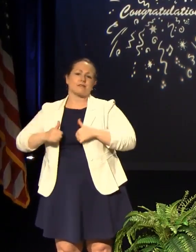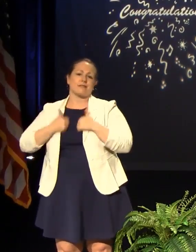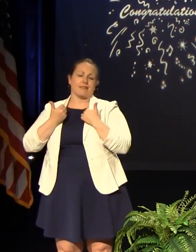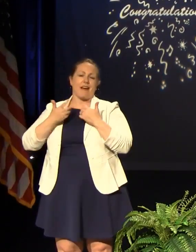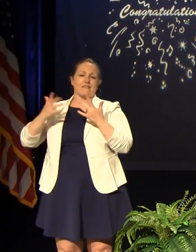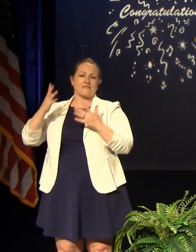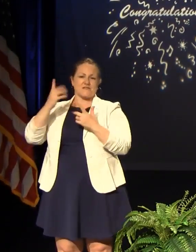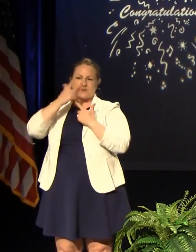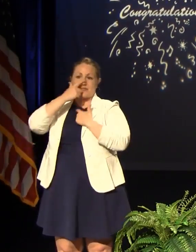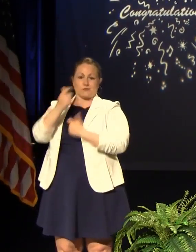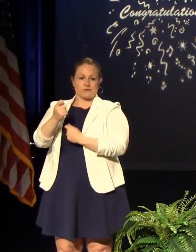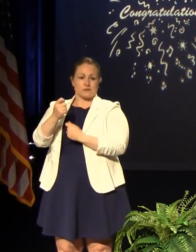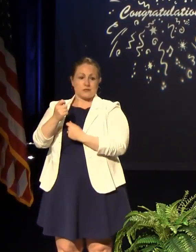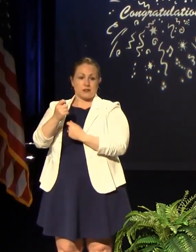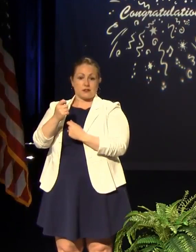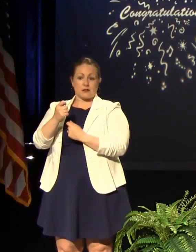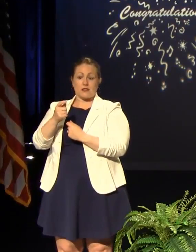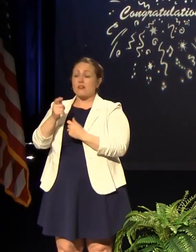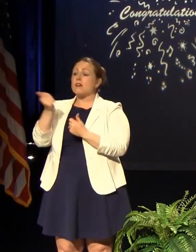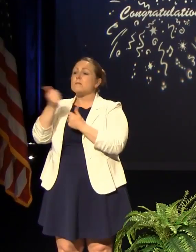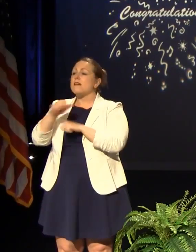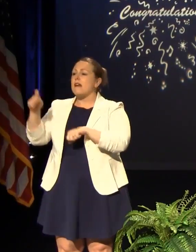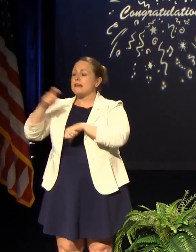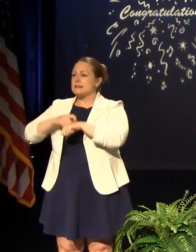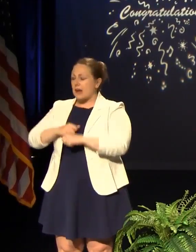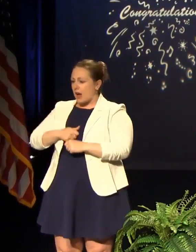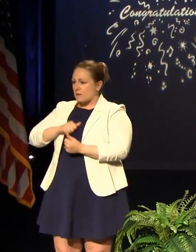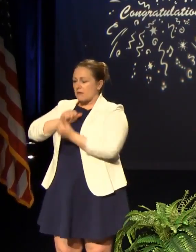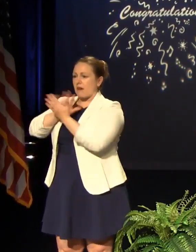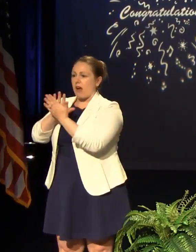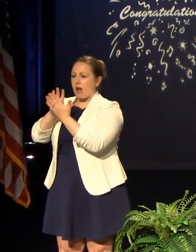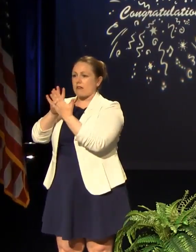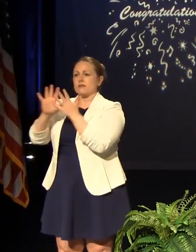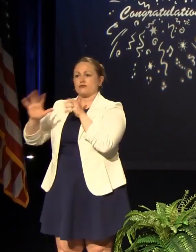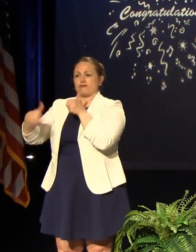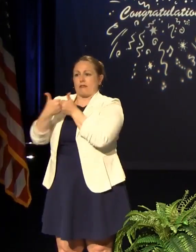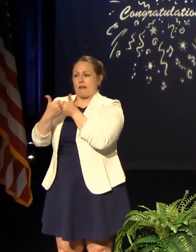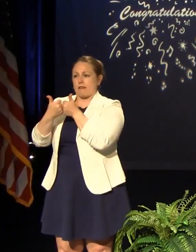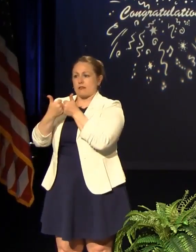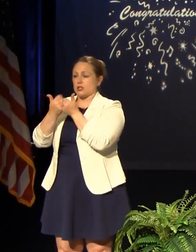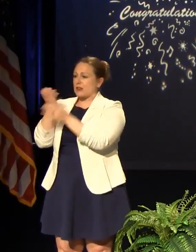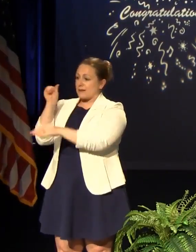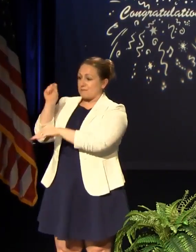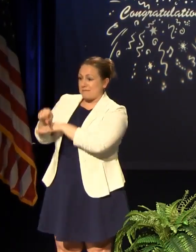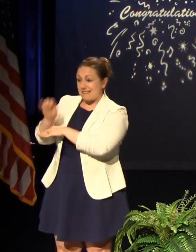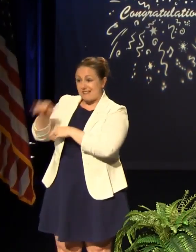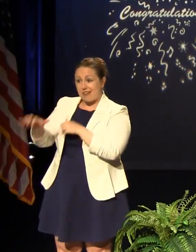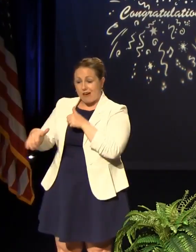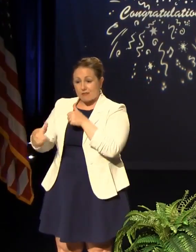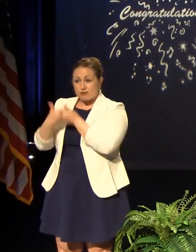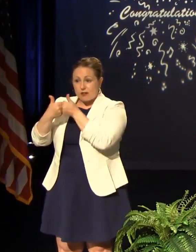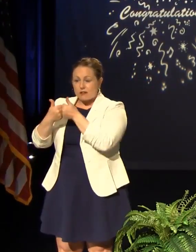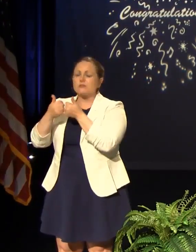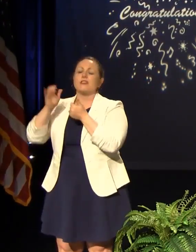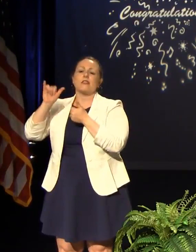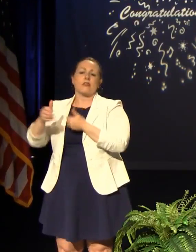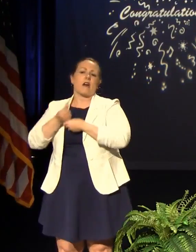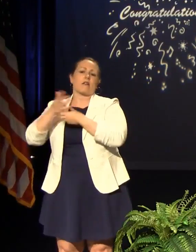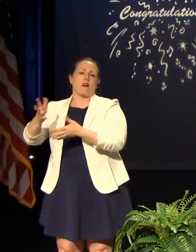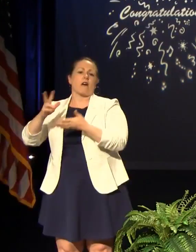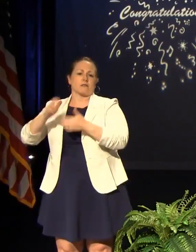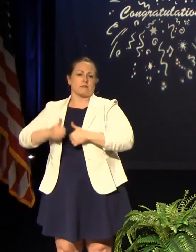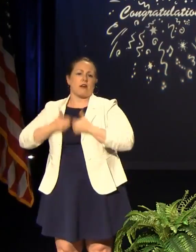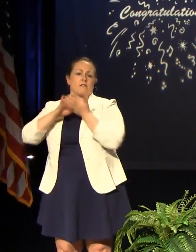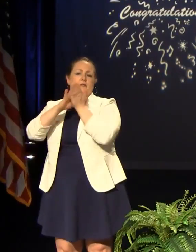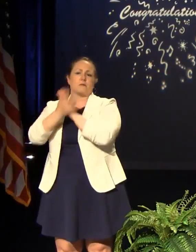Overcoming those challenges is what will make your life meaningful. You've